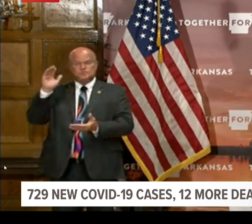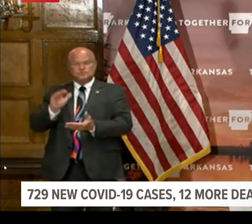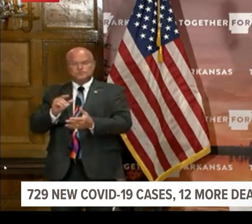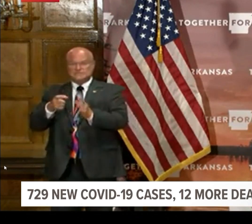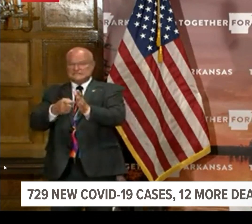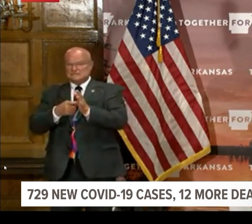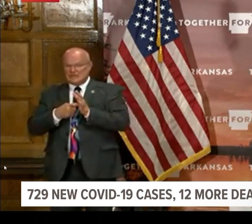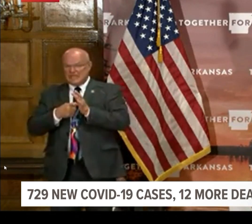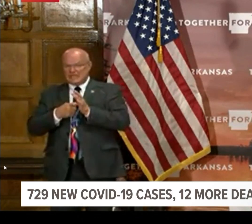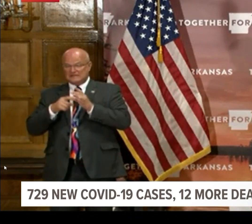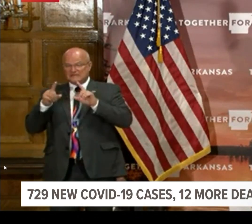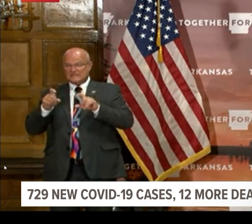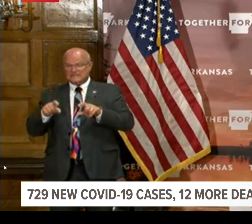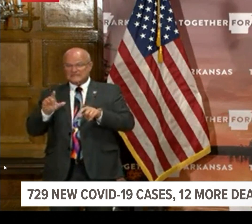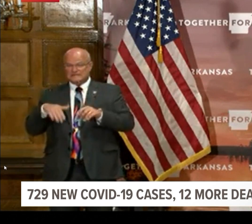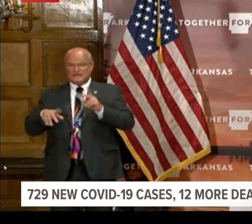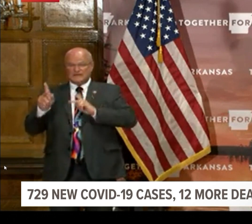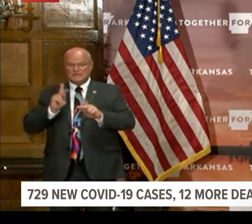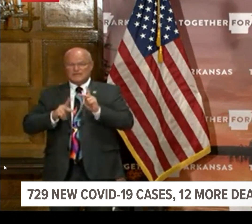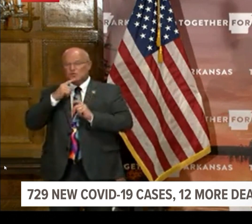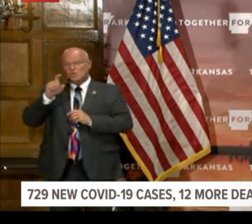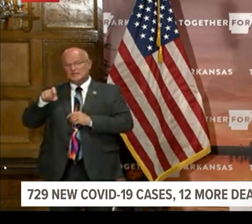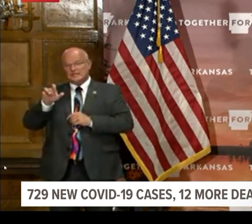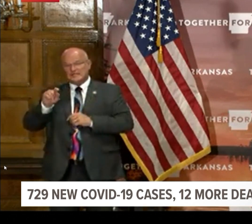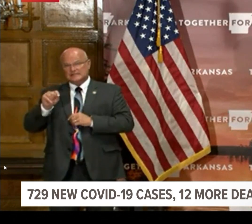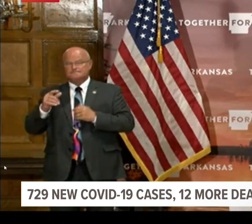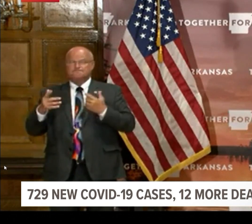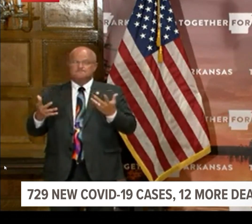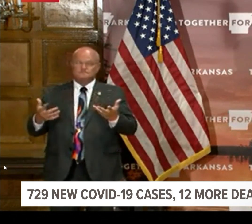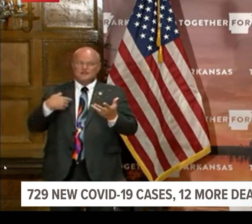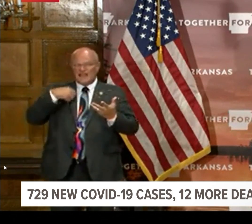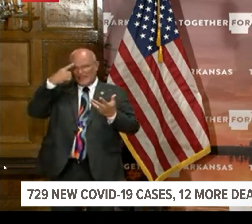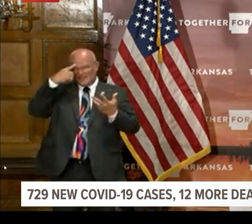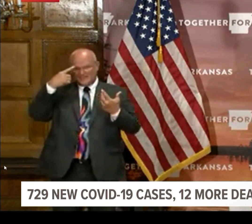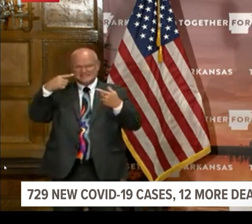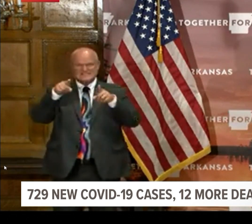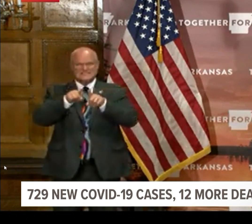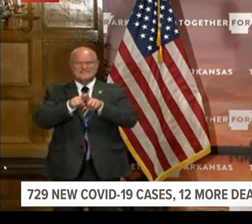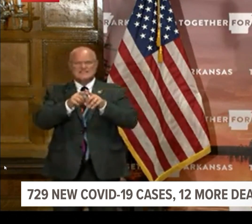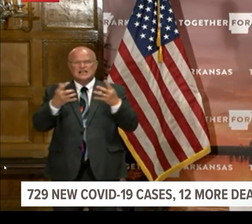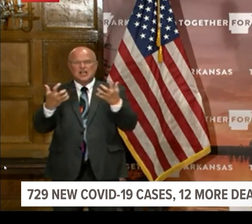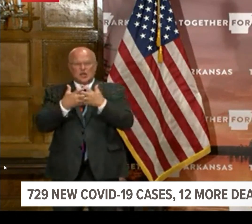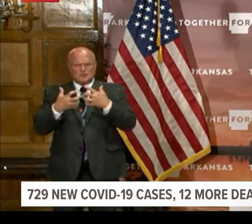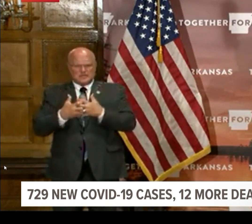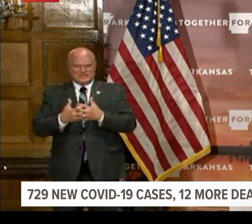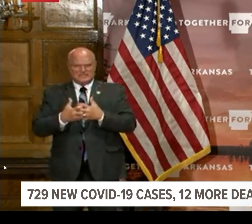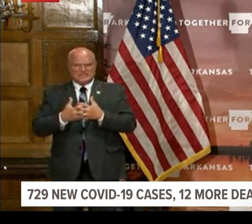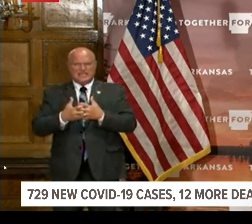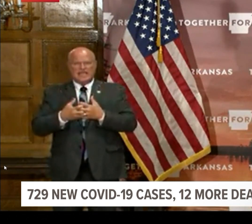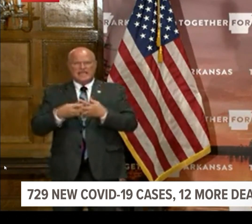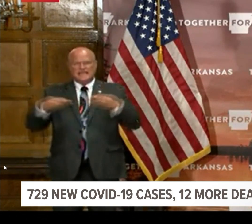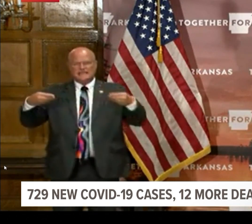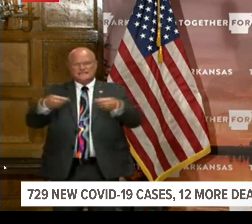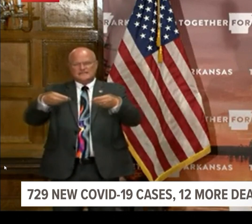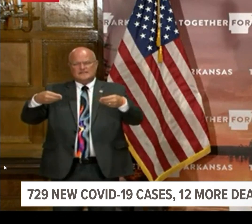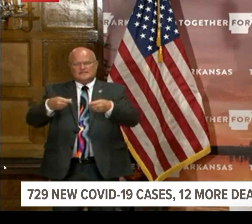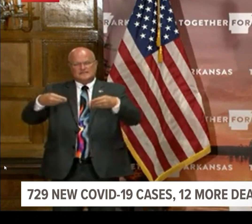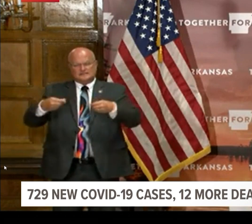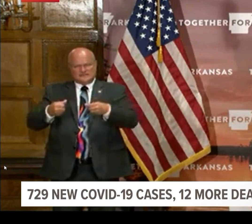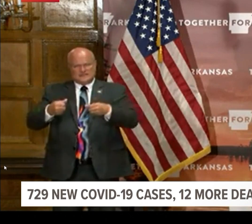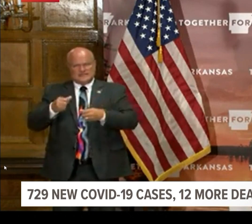the demand for those tests by the citizens who need it. And I think it's a combination, and they sort of feed off of each other.